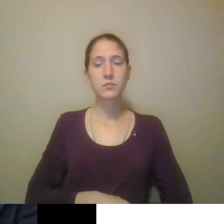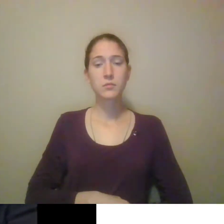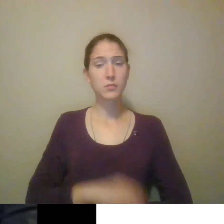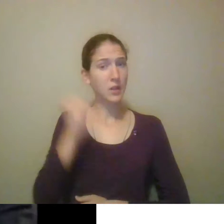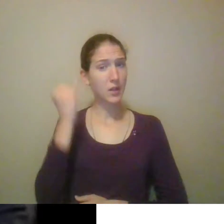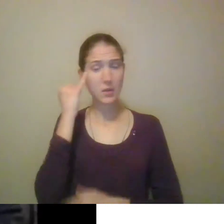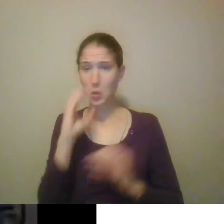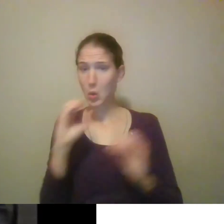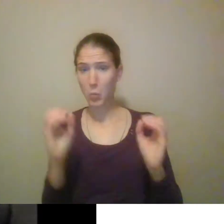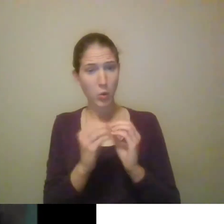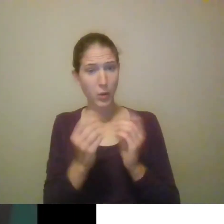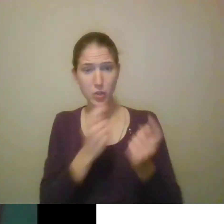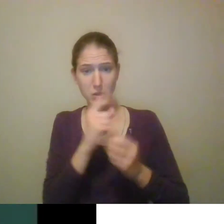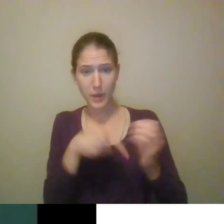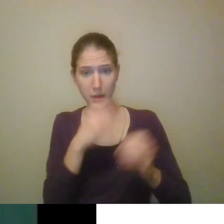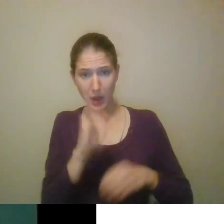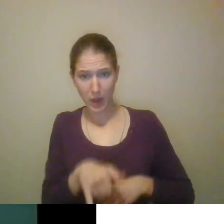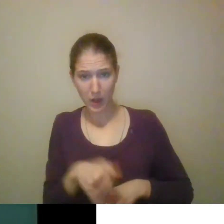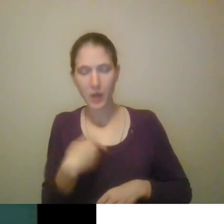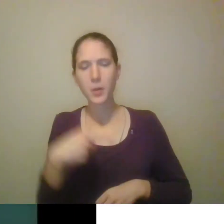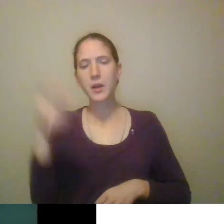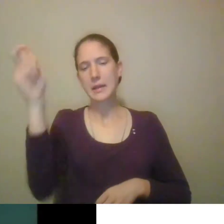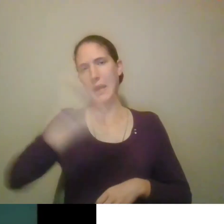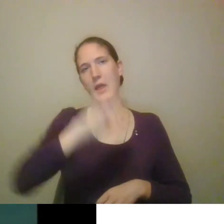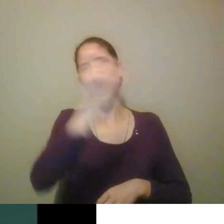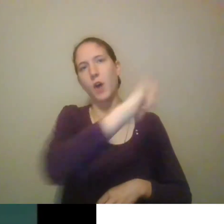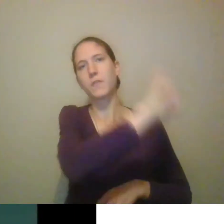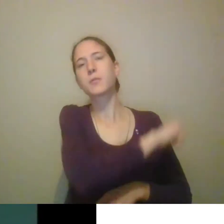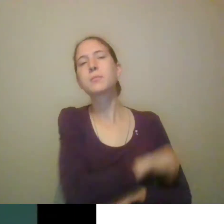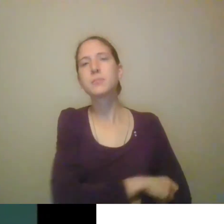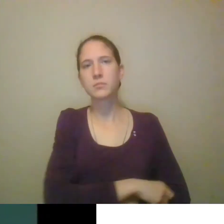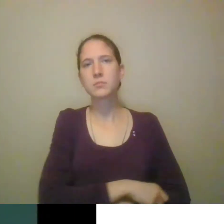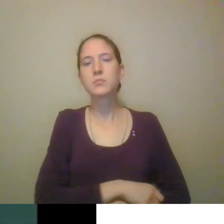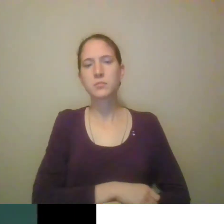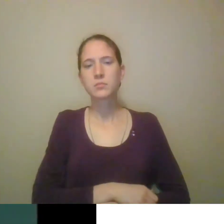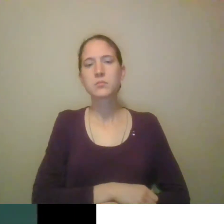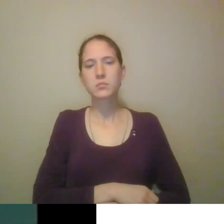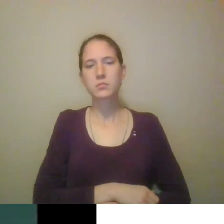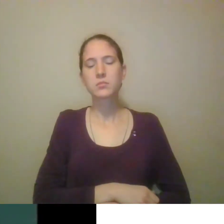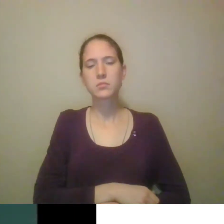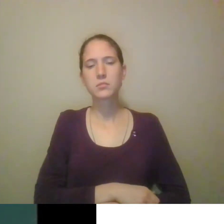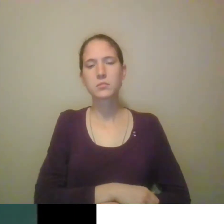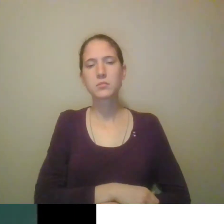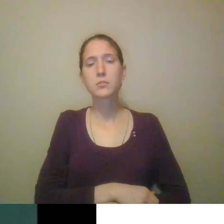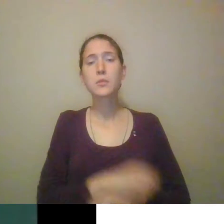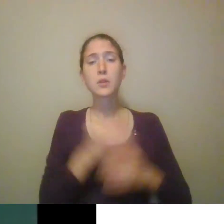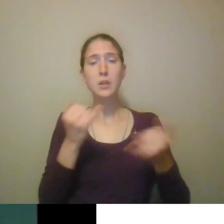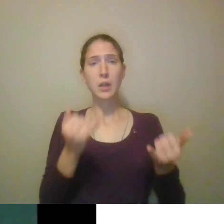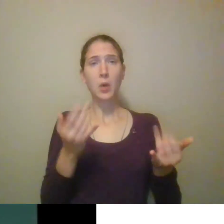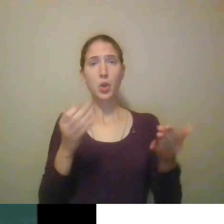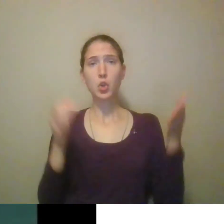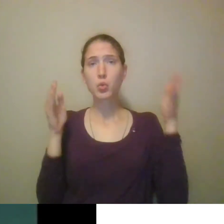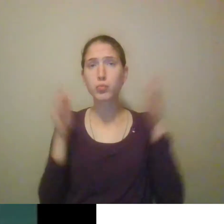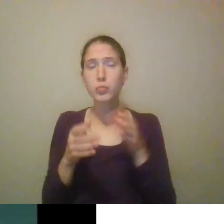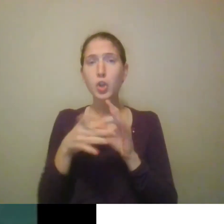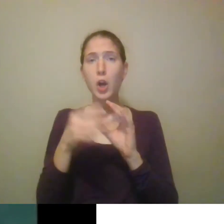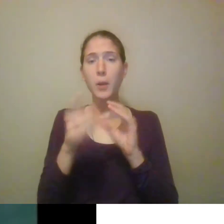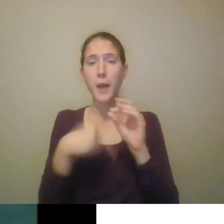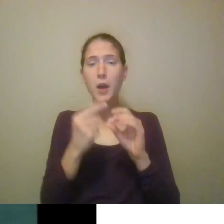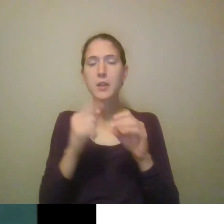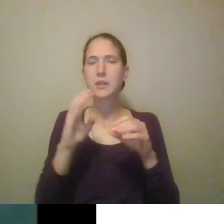other questions about that, I'm going to take this off. What I'd like to talk about today is I'd like to talk about the cell membrane very